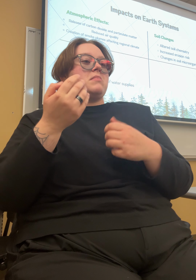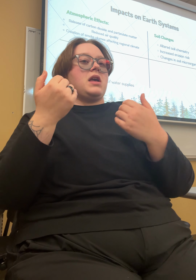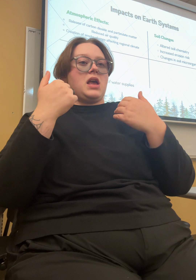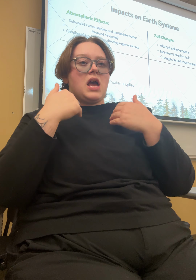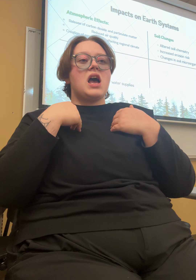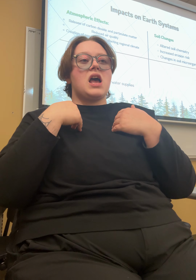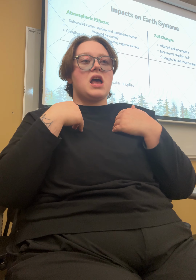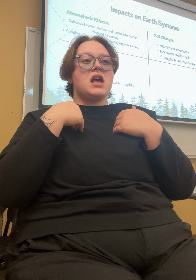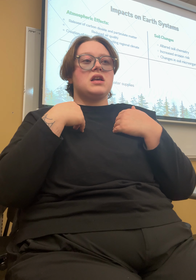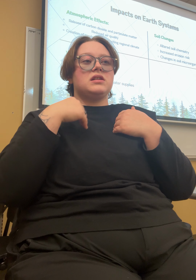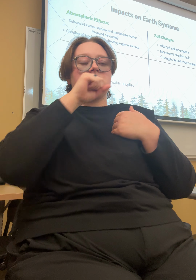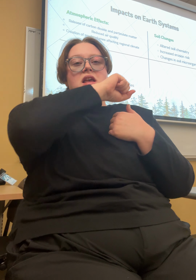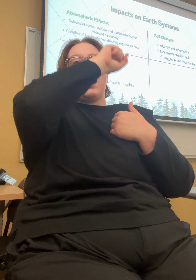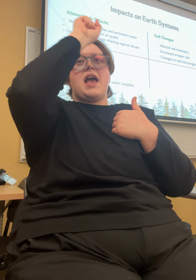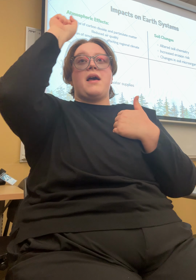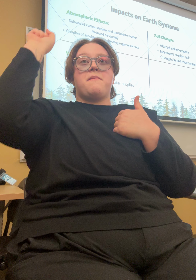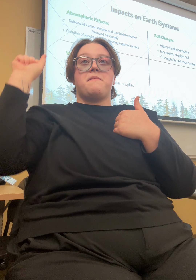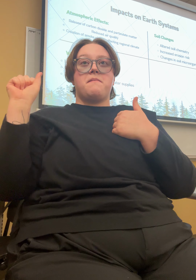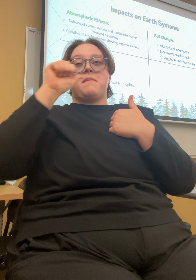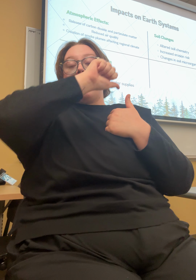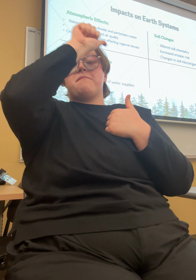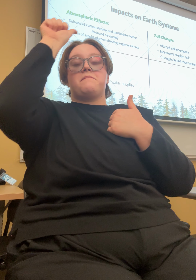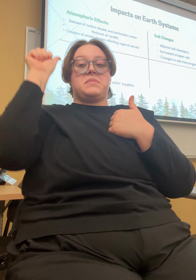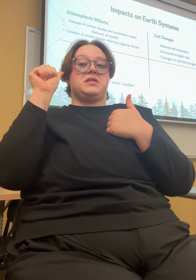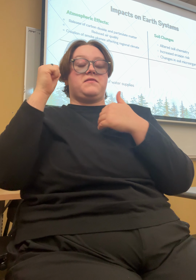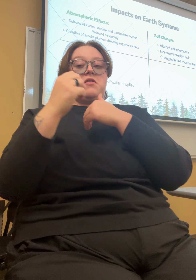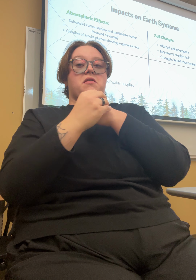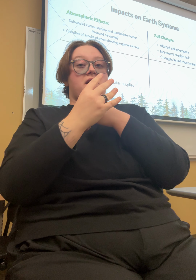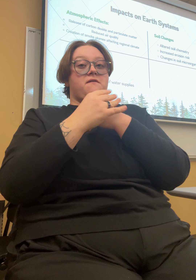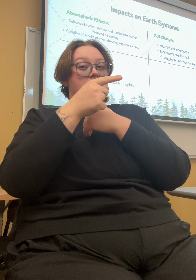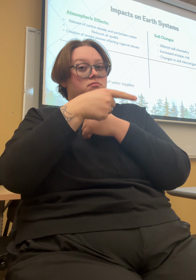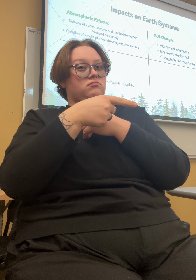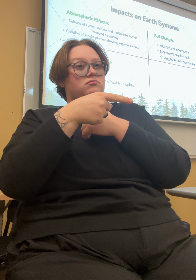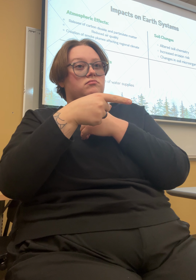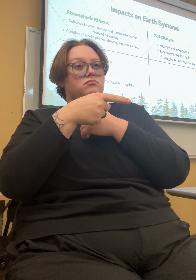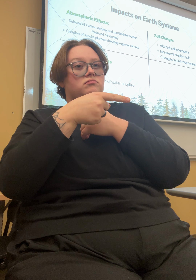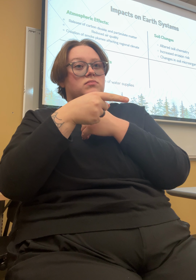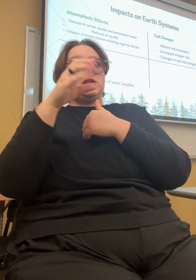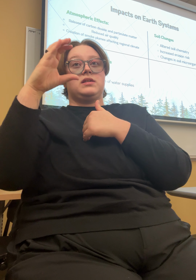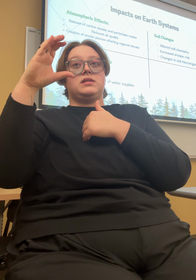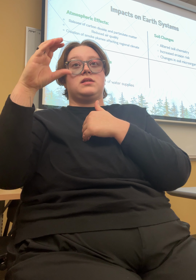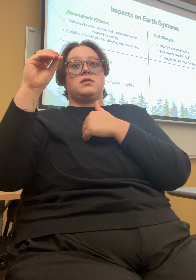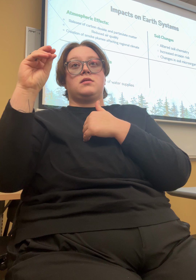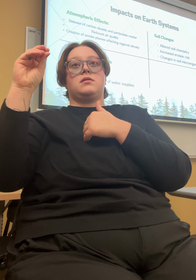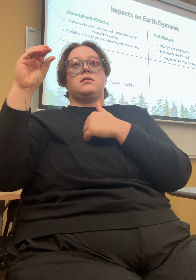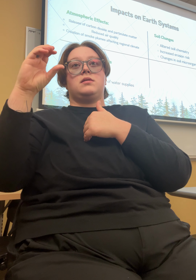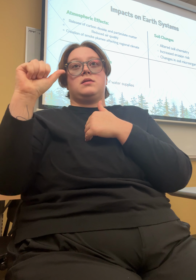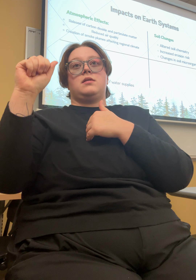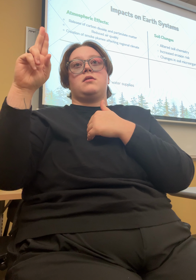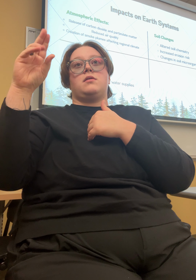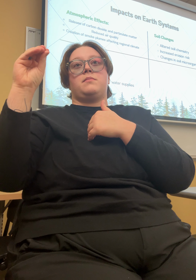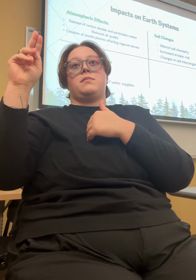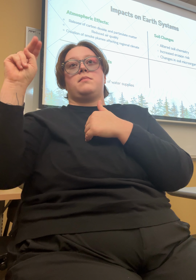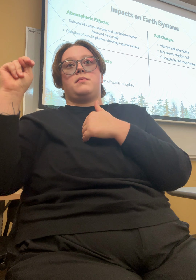the atmospheric effects would be it releases carbon dioxide and